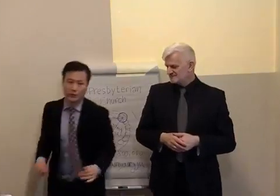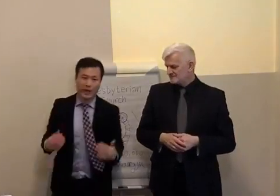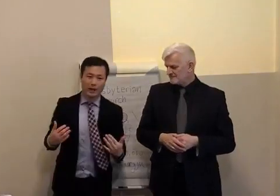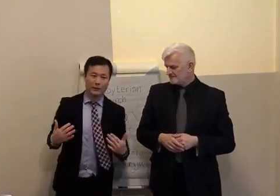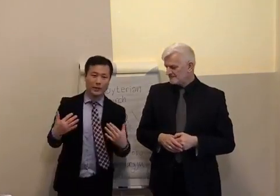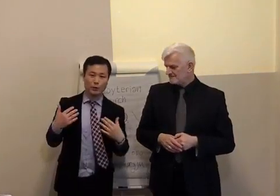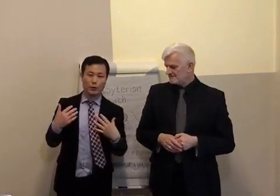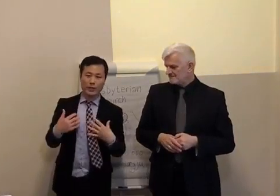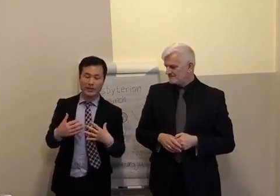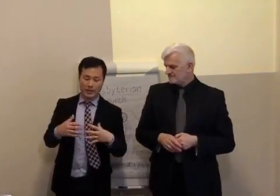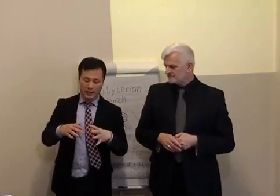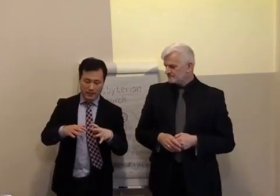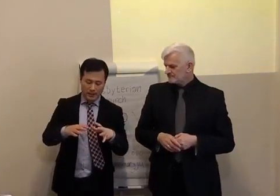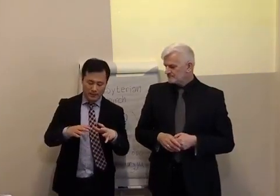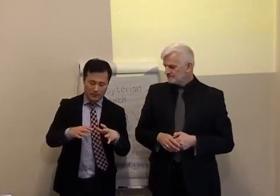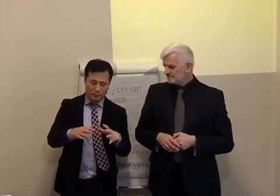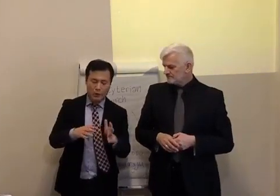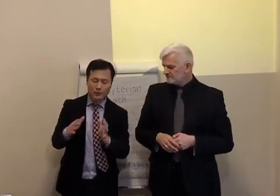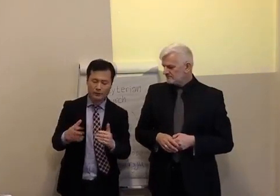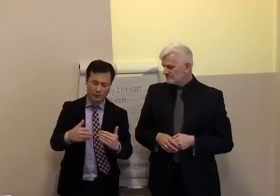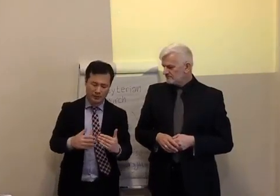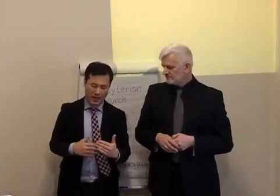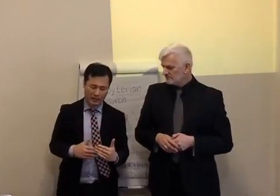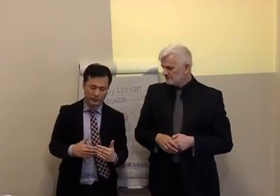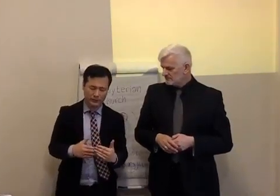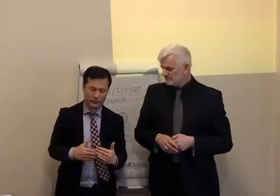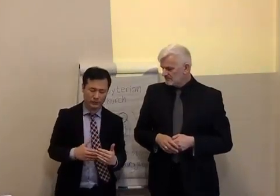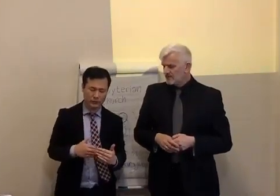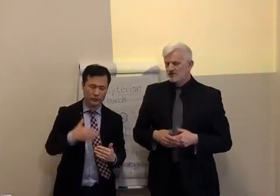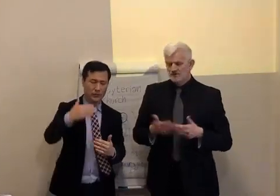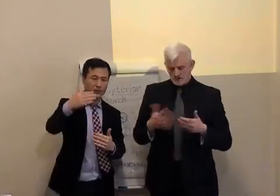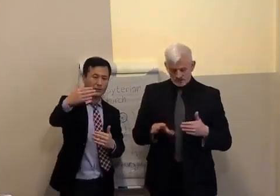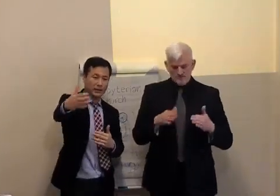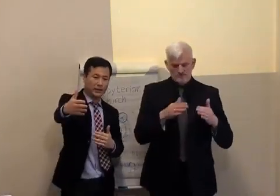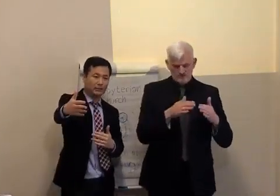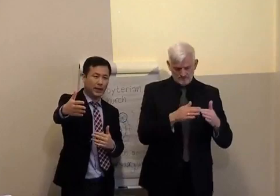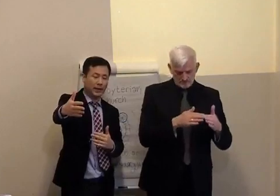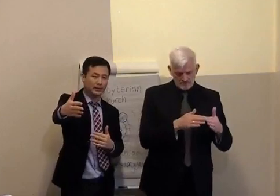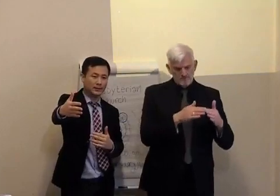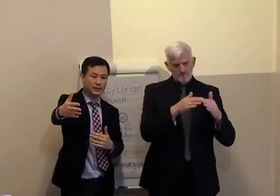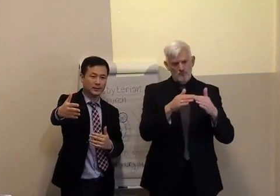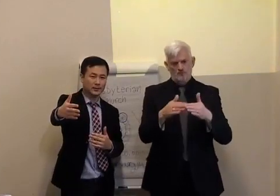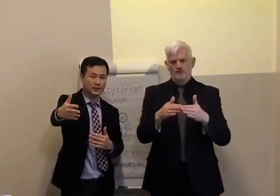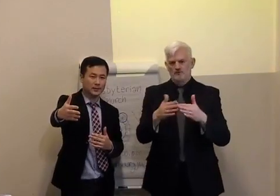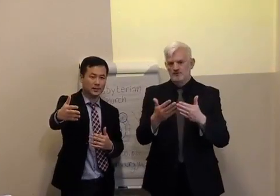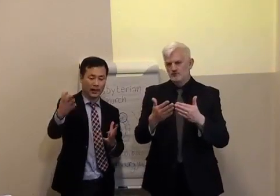So thankfully, we moved from house to building place. Thankfully.